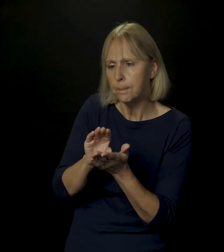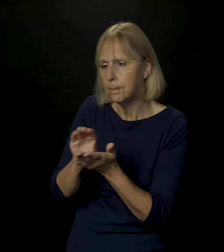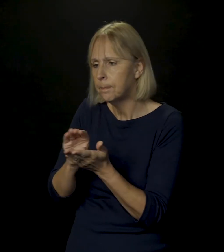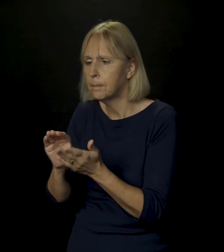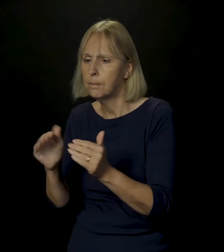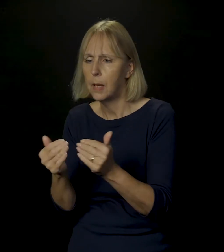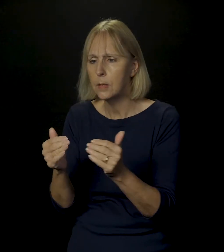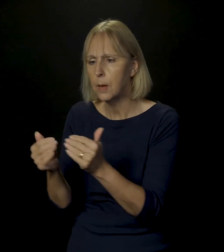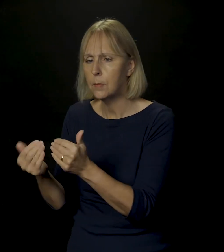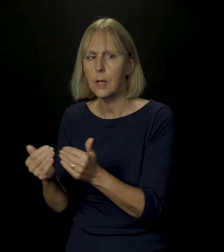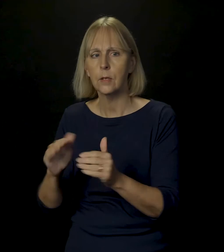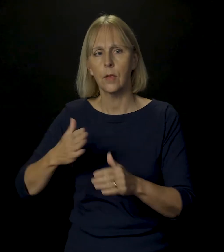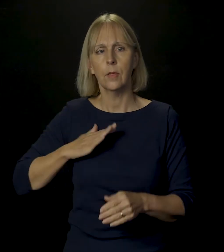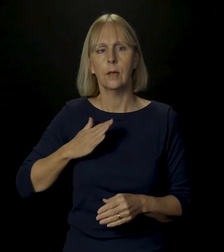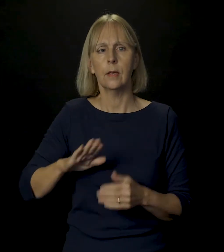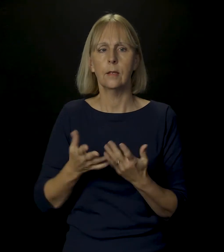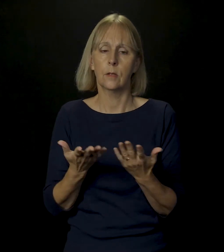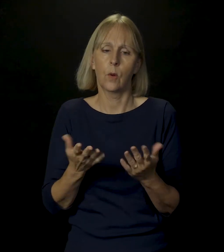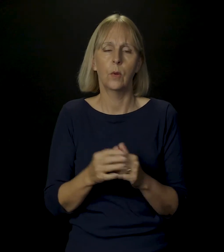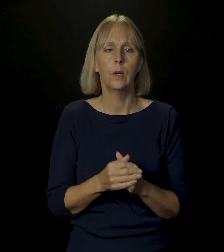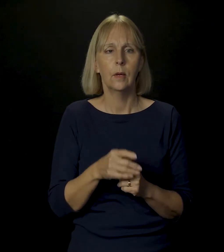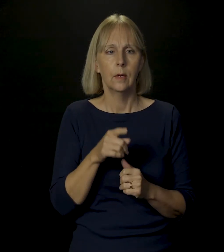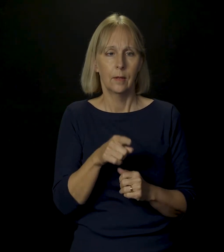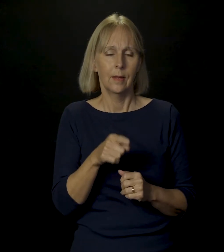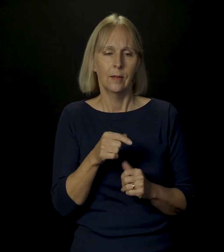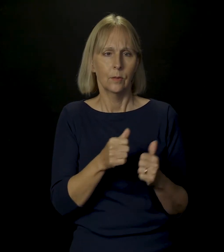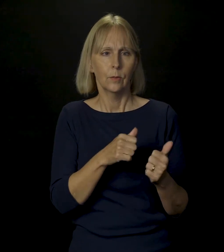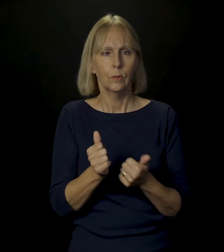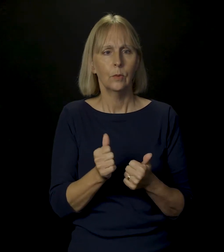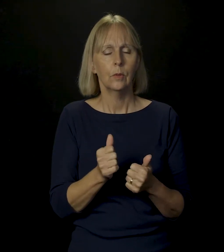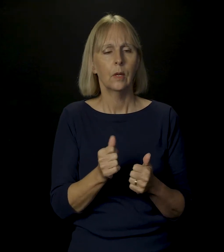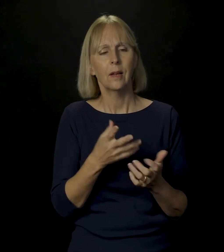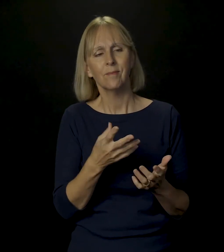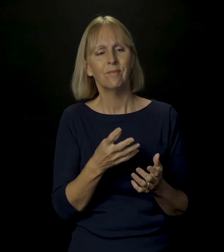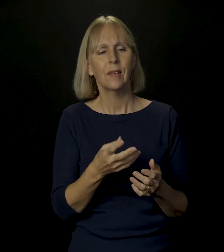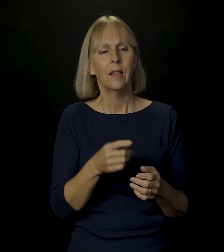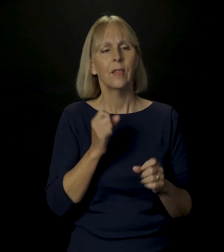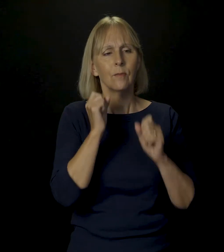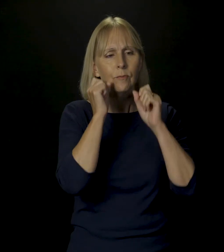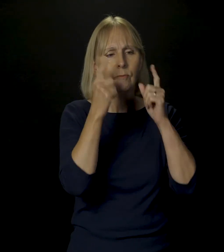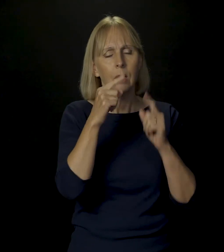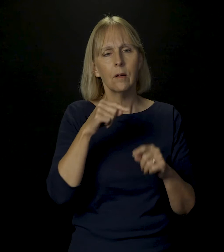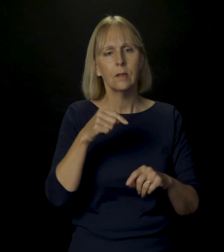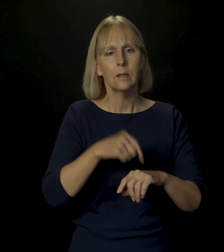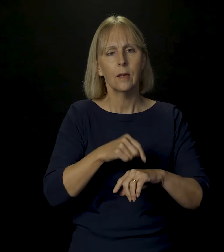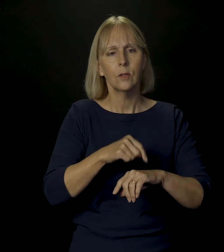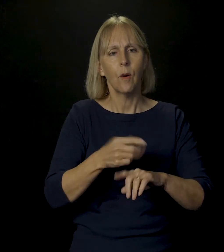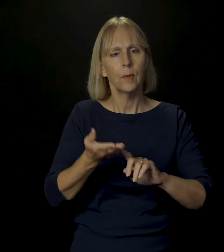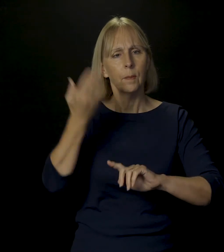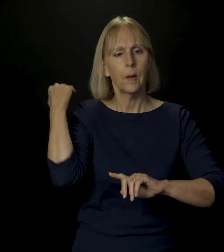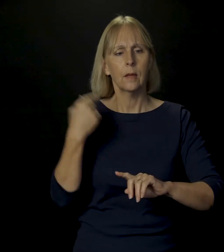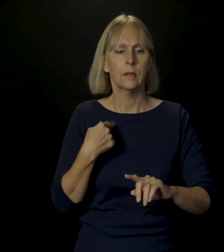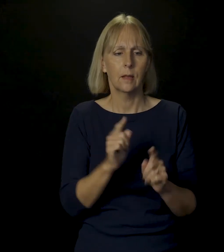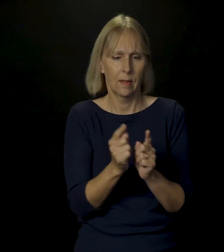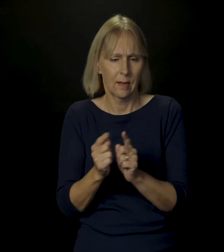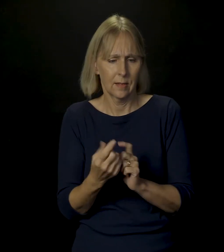The Beauty Of This Verse And What I Think Just Stands Out Is The Possessions Aren't Personal They Are Mine As Much As They Are Yours And They